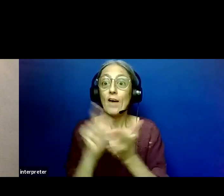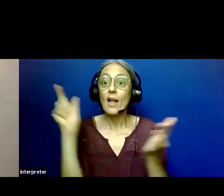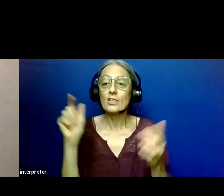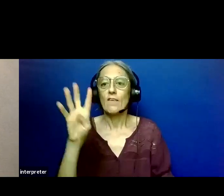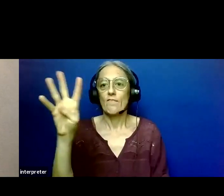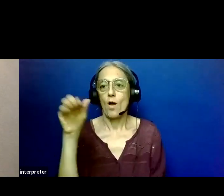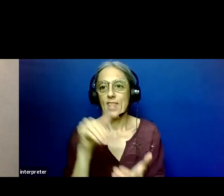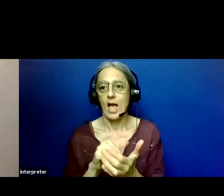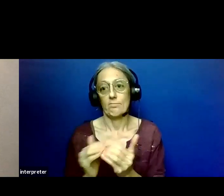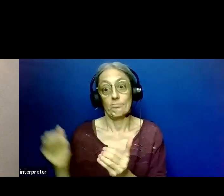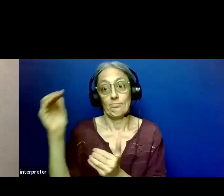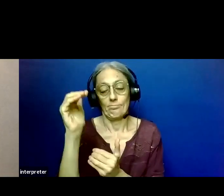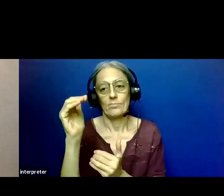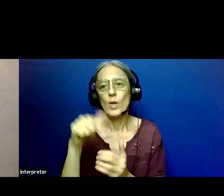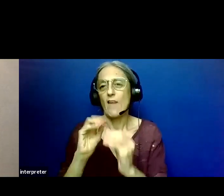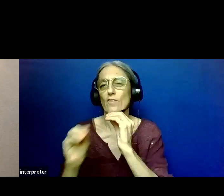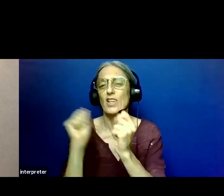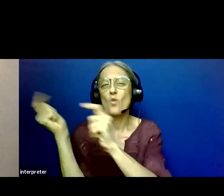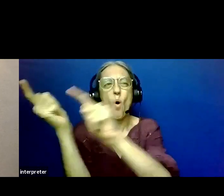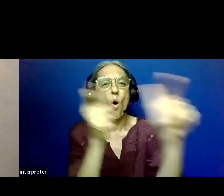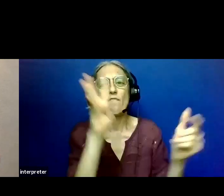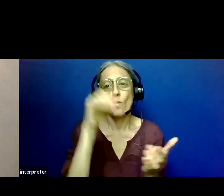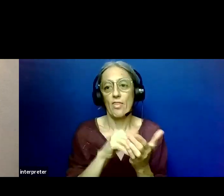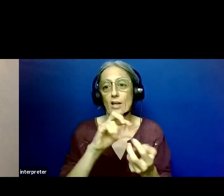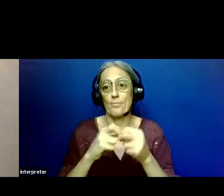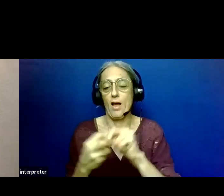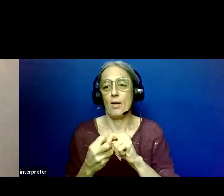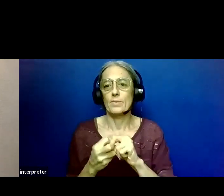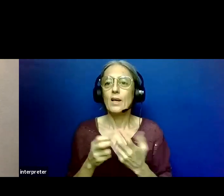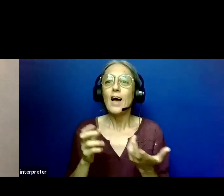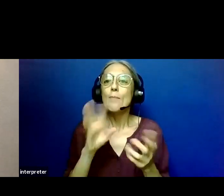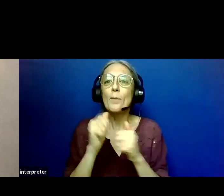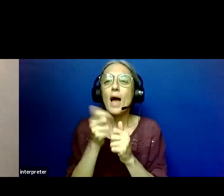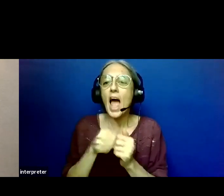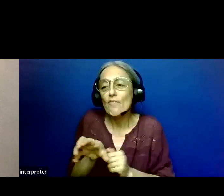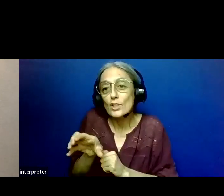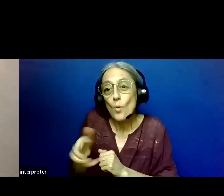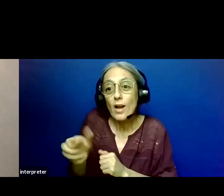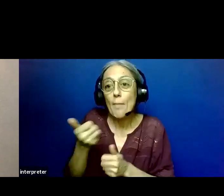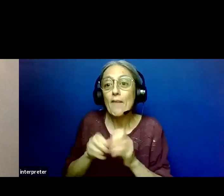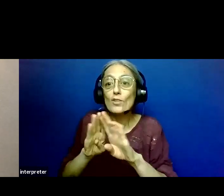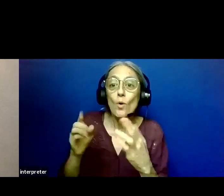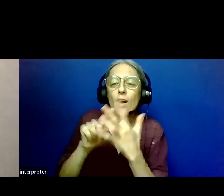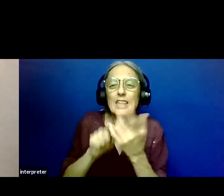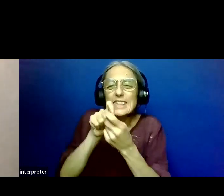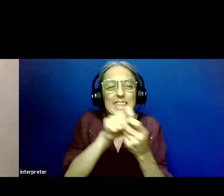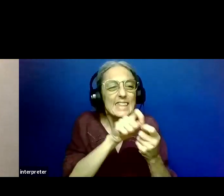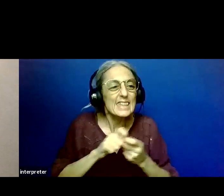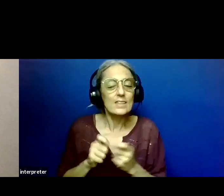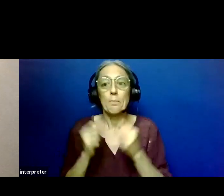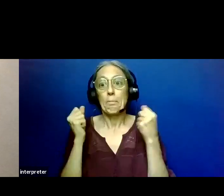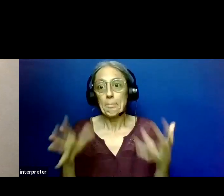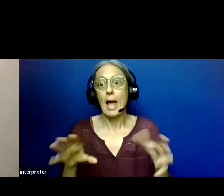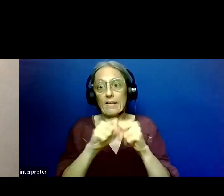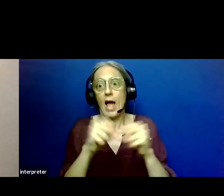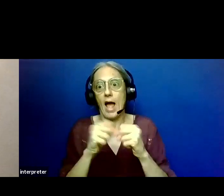Now that's every doorknob, everything, every little thing, but it's a lot of violations and we have to plan to fix them all.